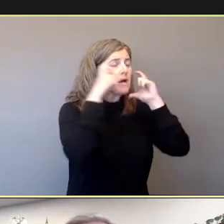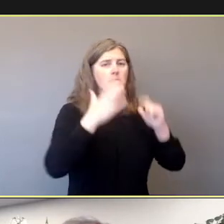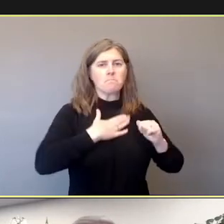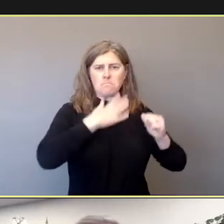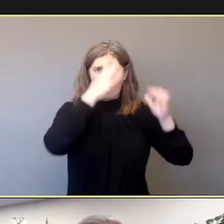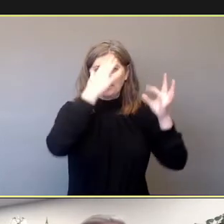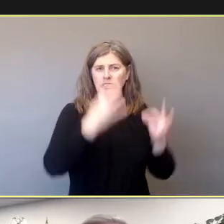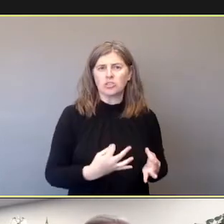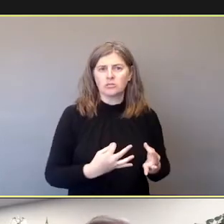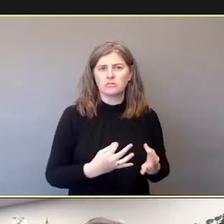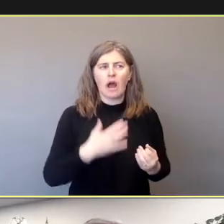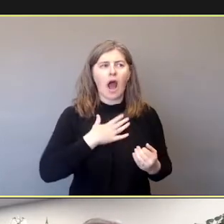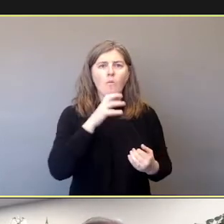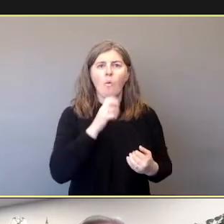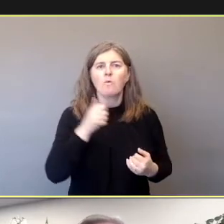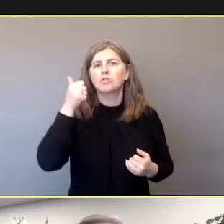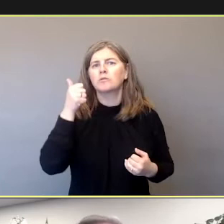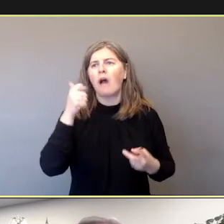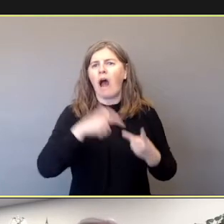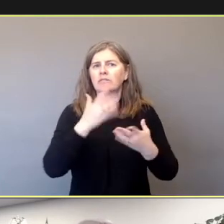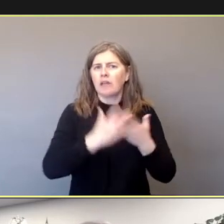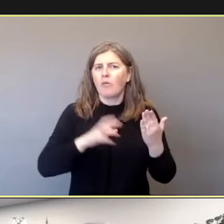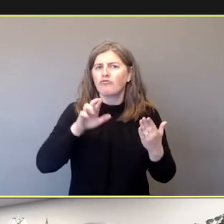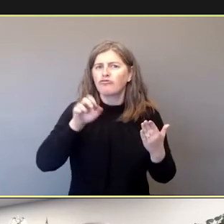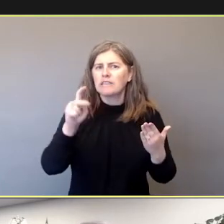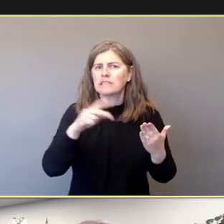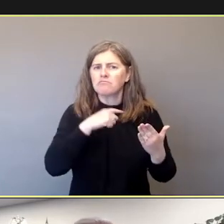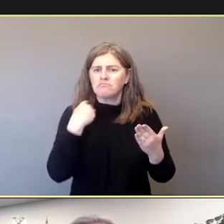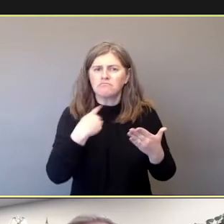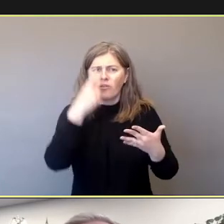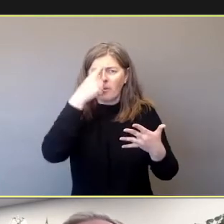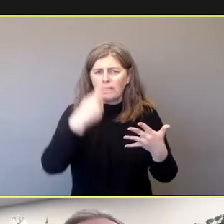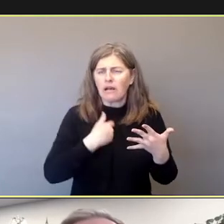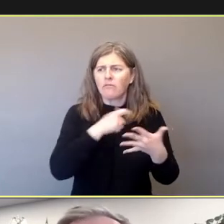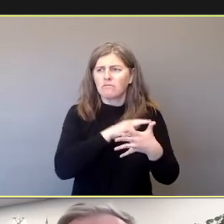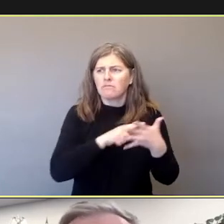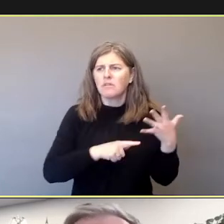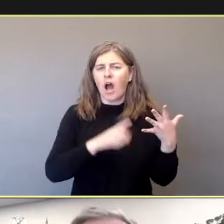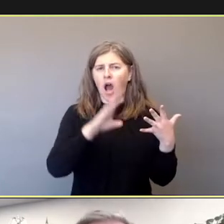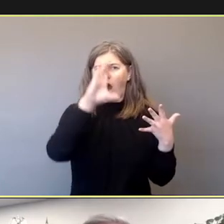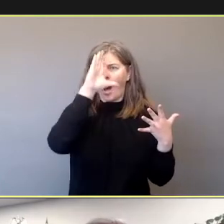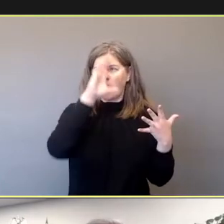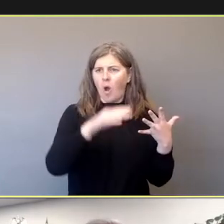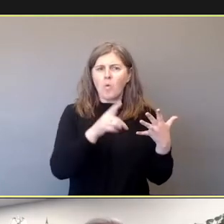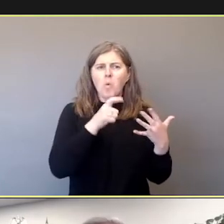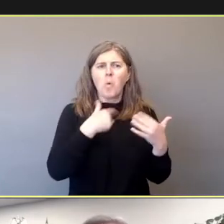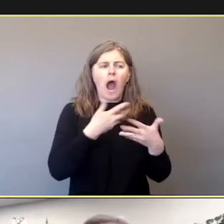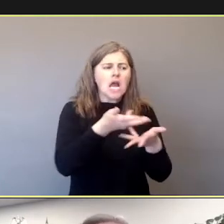make. I'm older. I've got some risk factors. I also know that I work with,